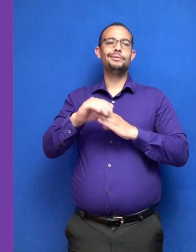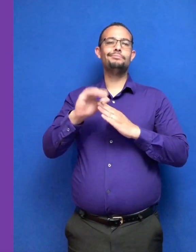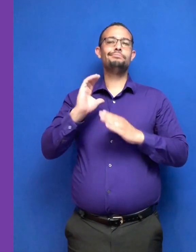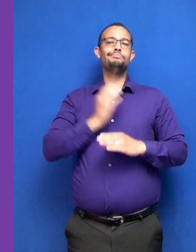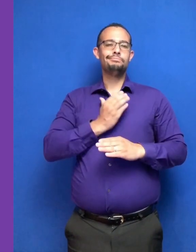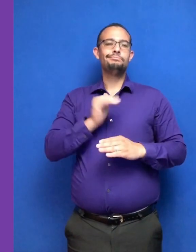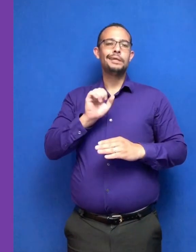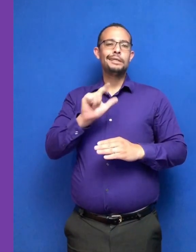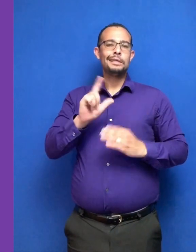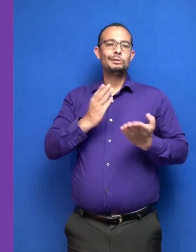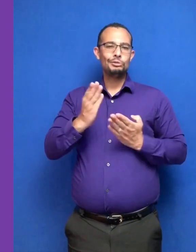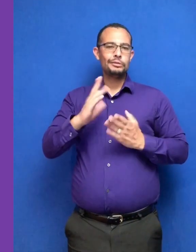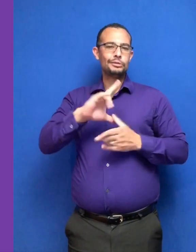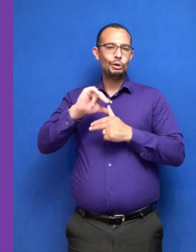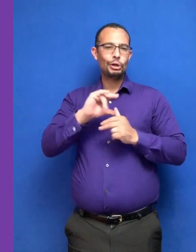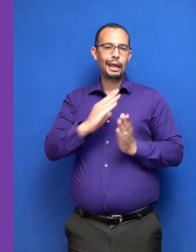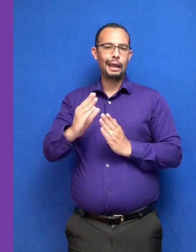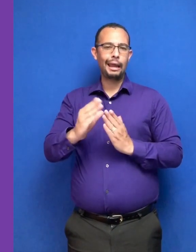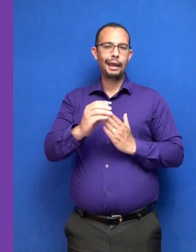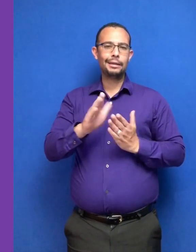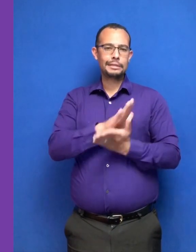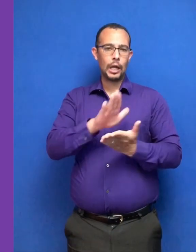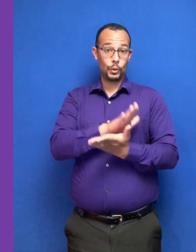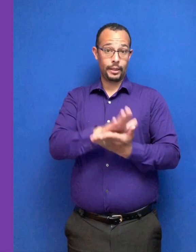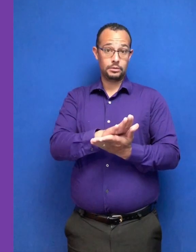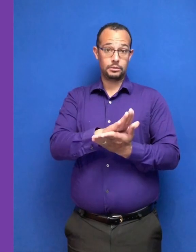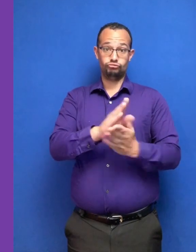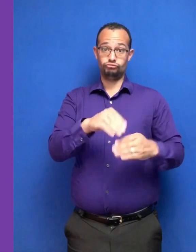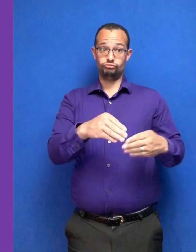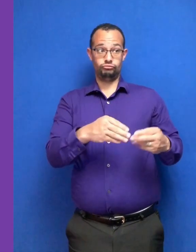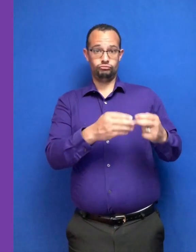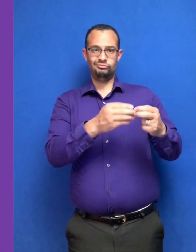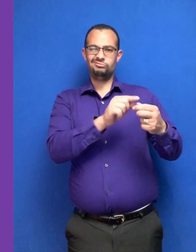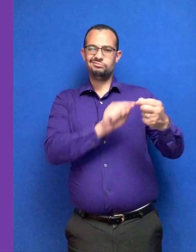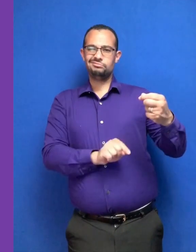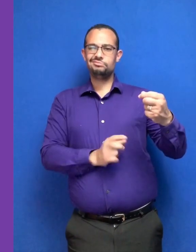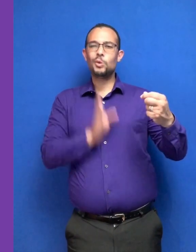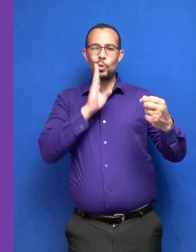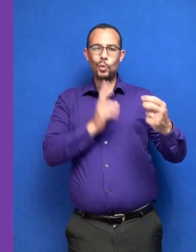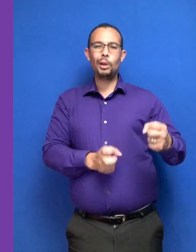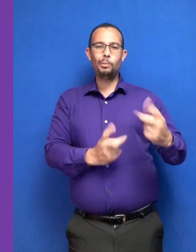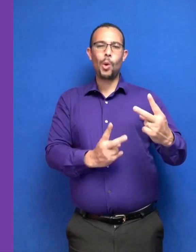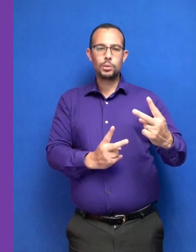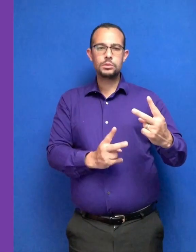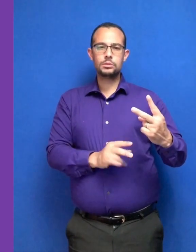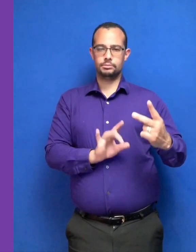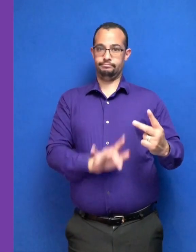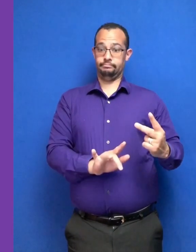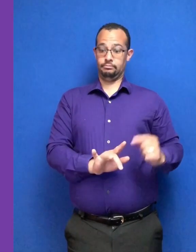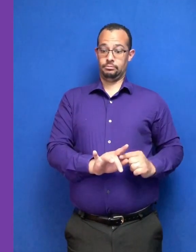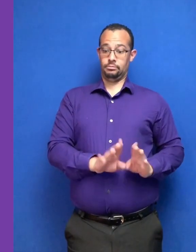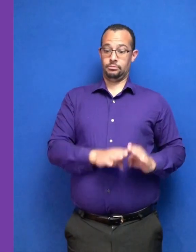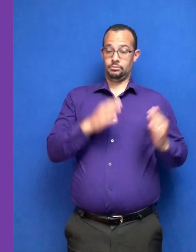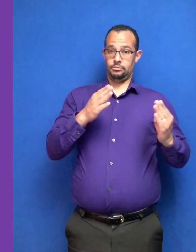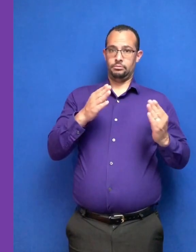ASL Services Prepared for the Hurricane Preparedness Guide. That link will be posted in the comments of this video, and if you open